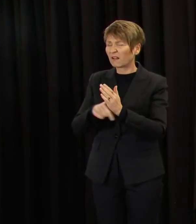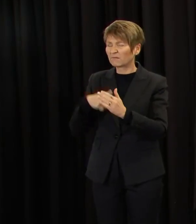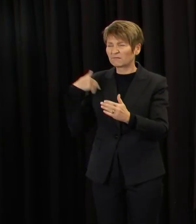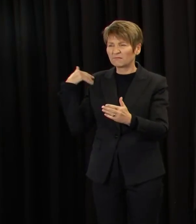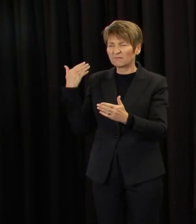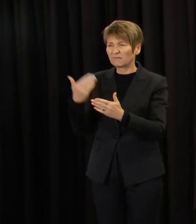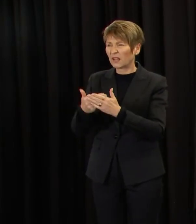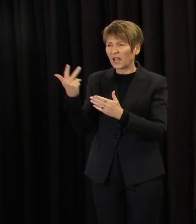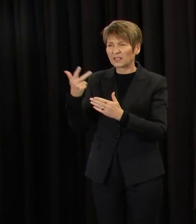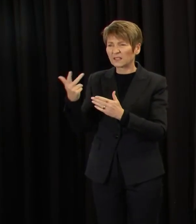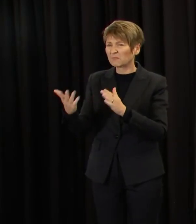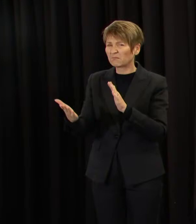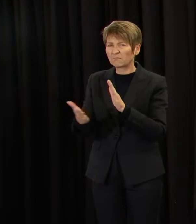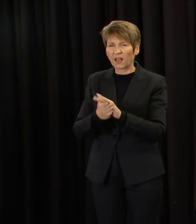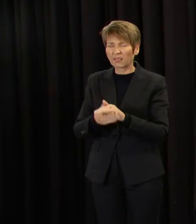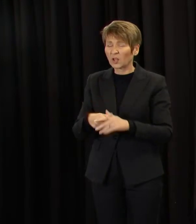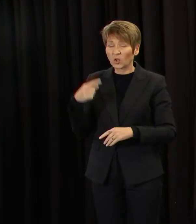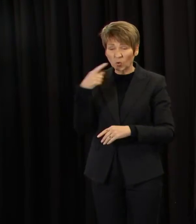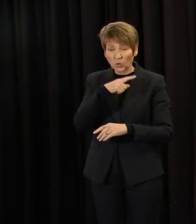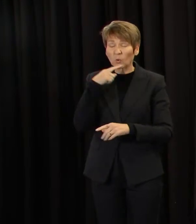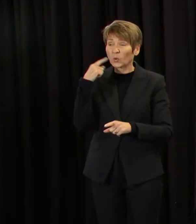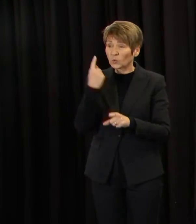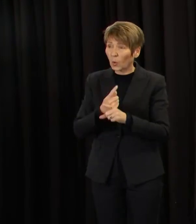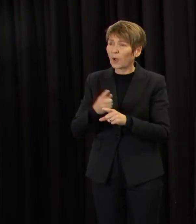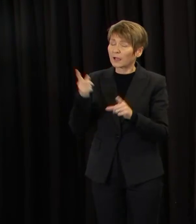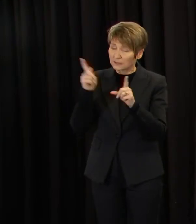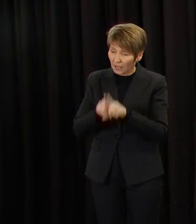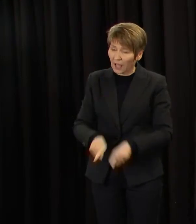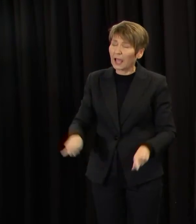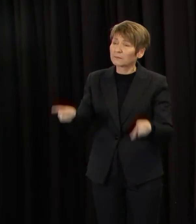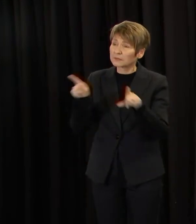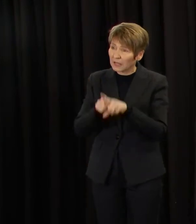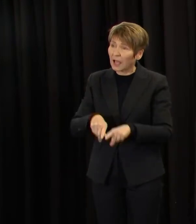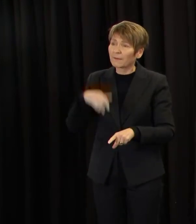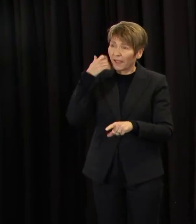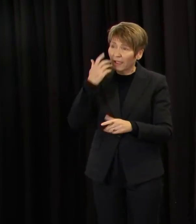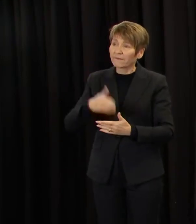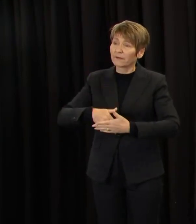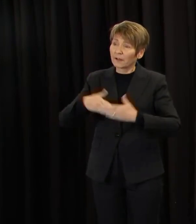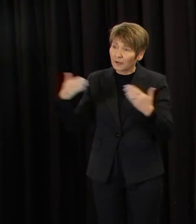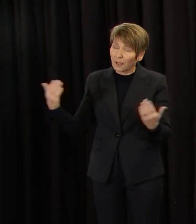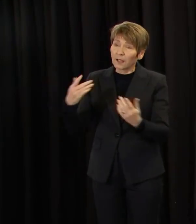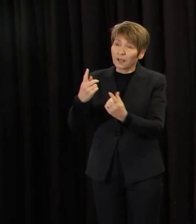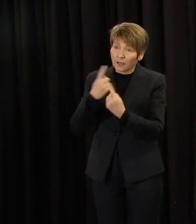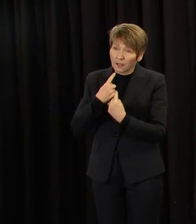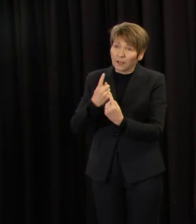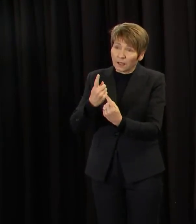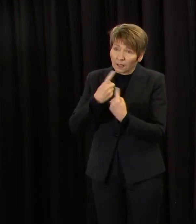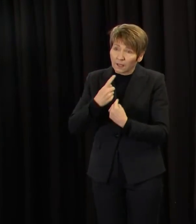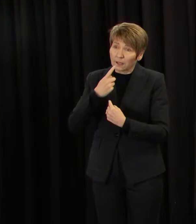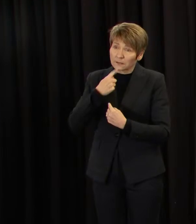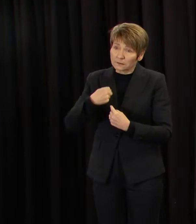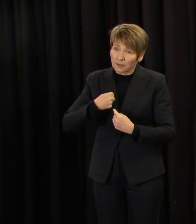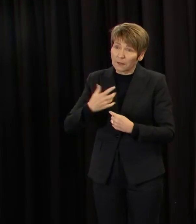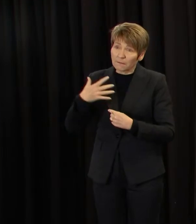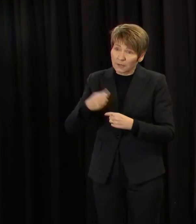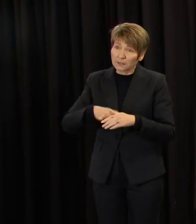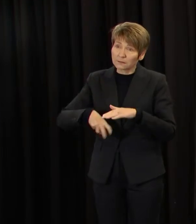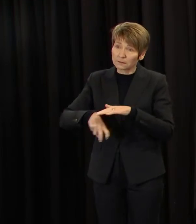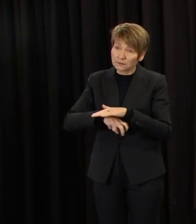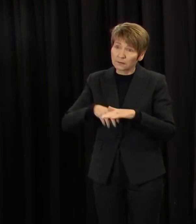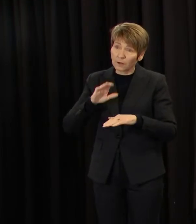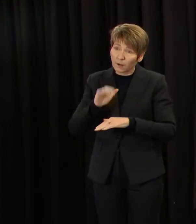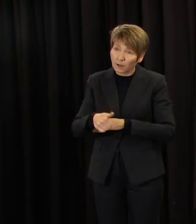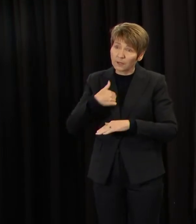at the earliest onset, follow the rules, don't, go visit people in their homes. How can we get through to